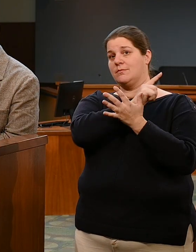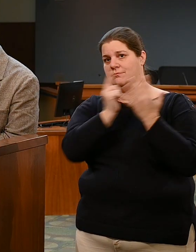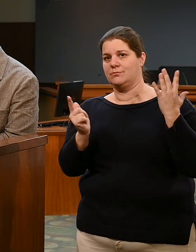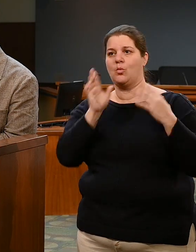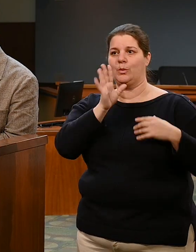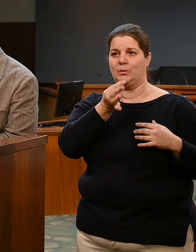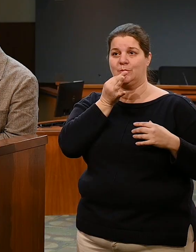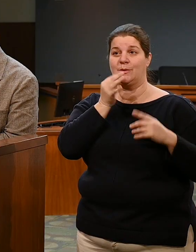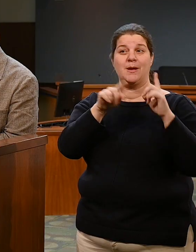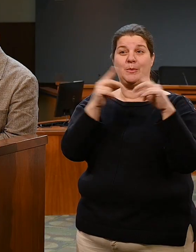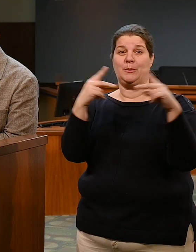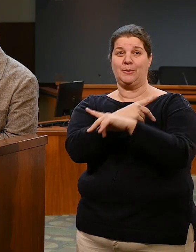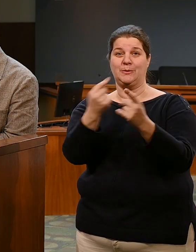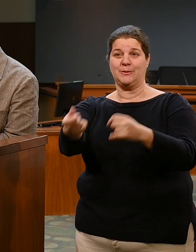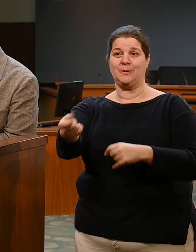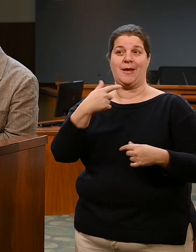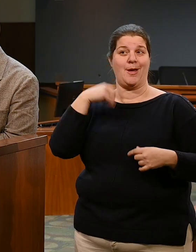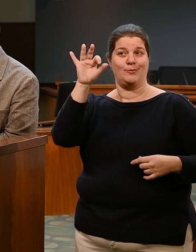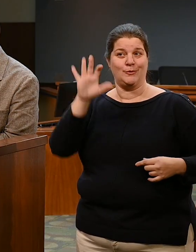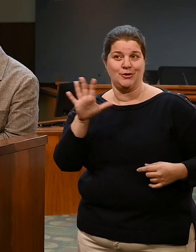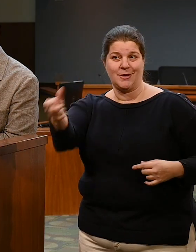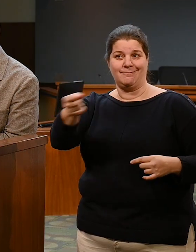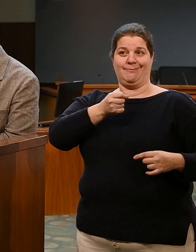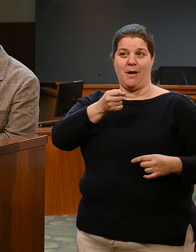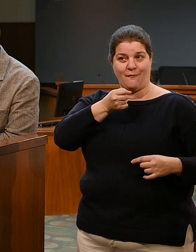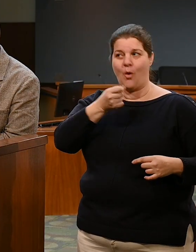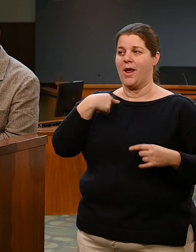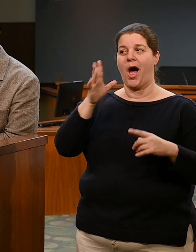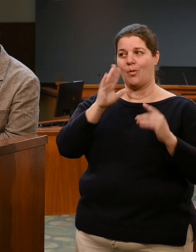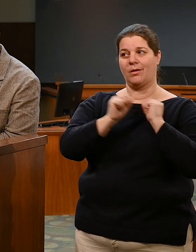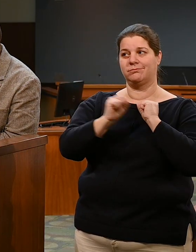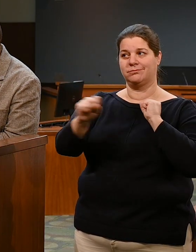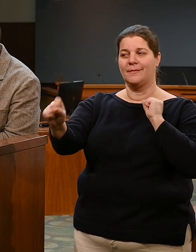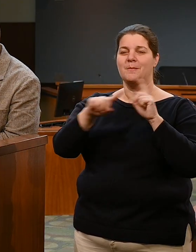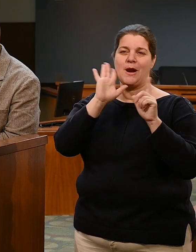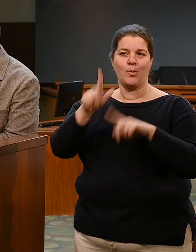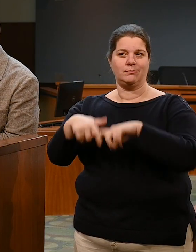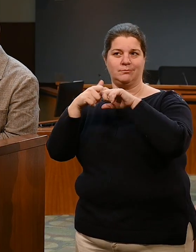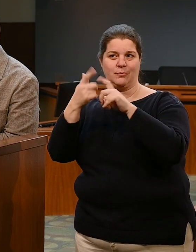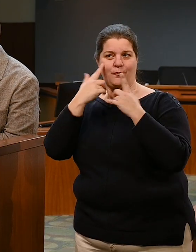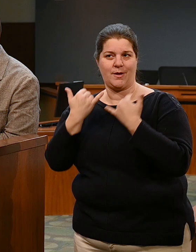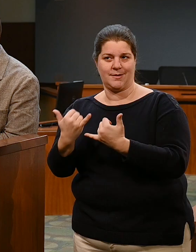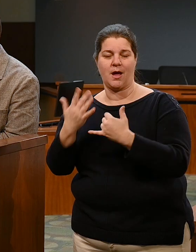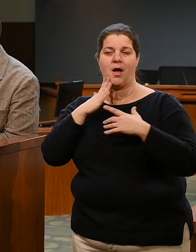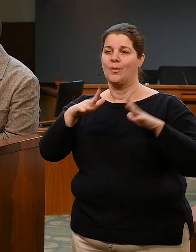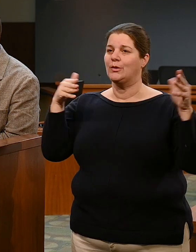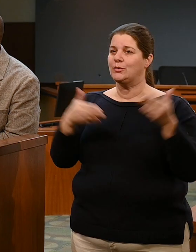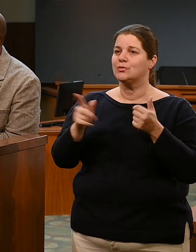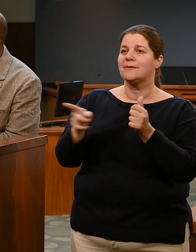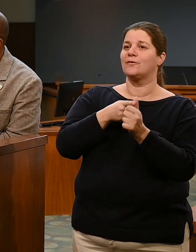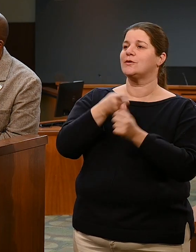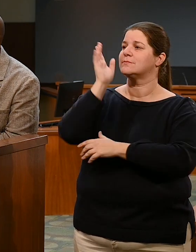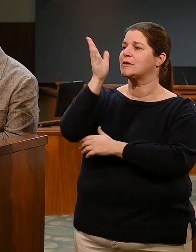hand a preacher a microphone, I'm going to get out of the way. And I'm going to bring up our first speaker. It's my pleasure to have